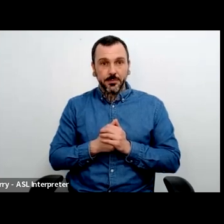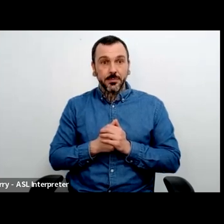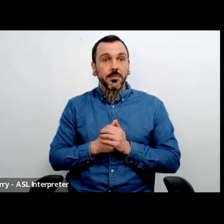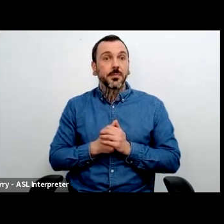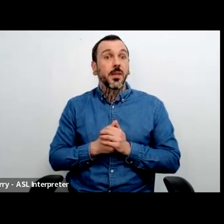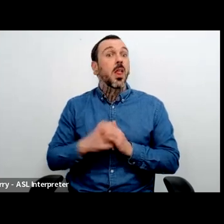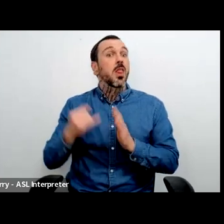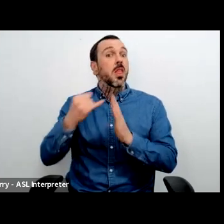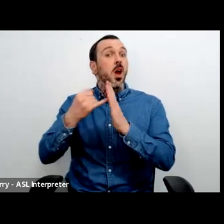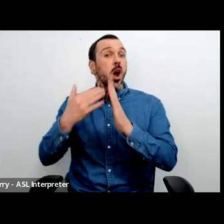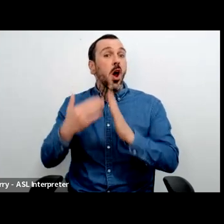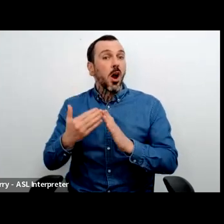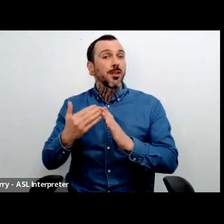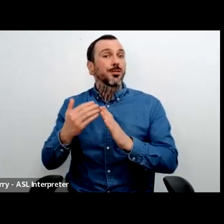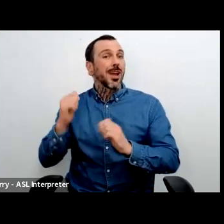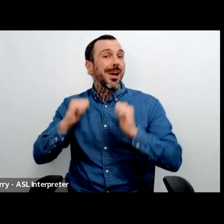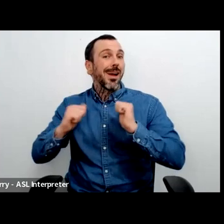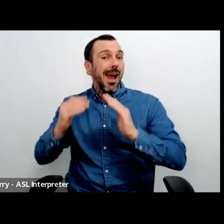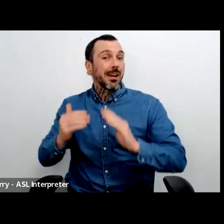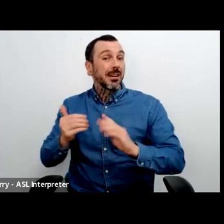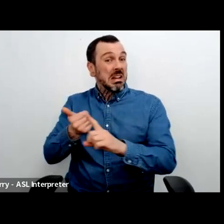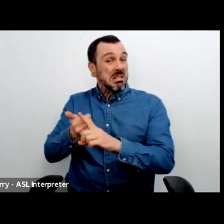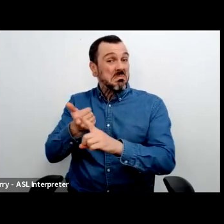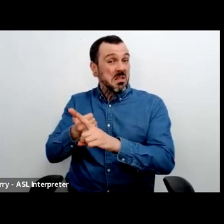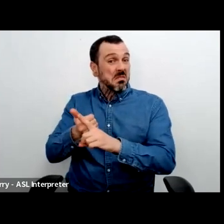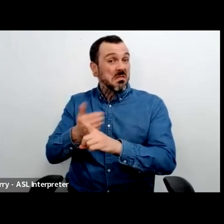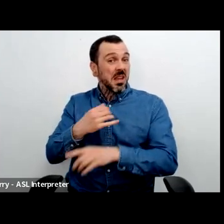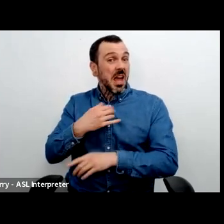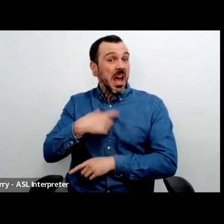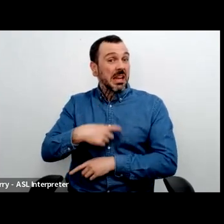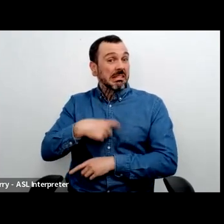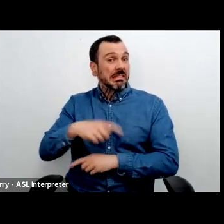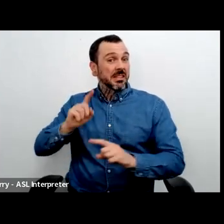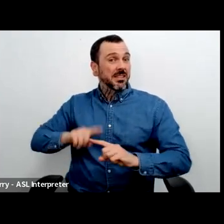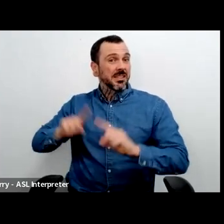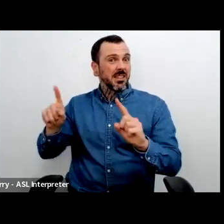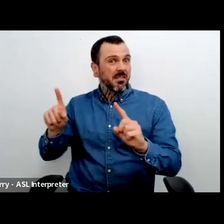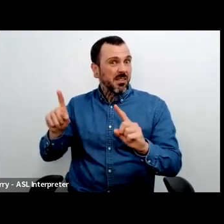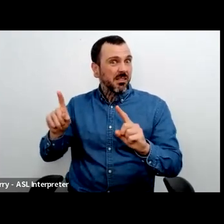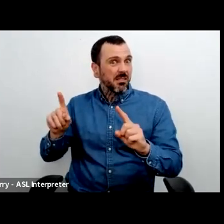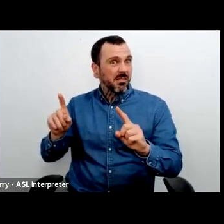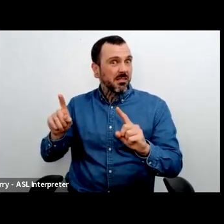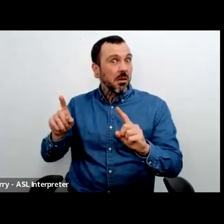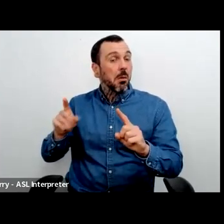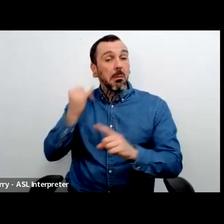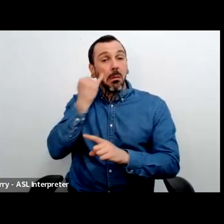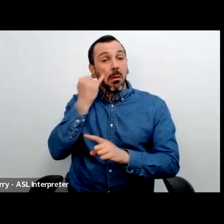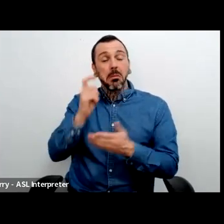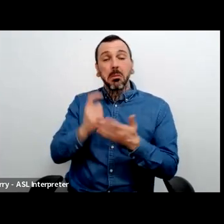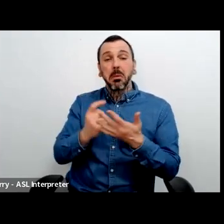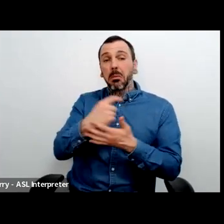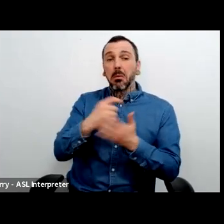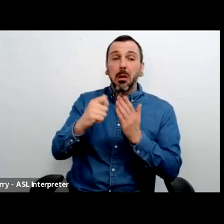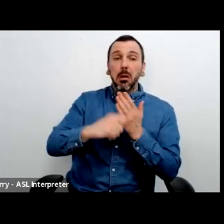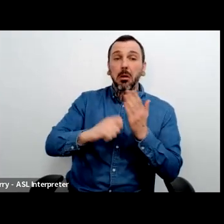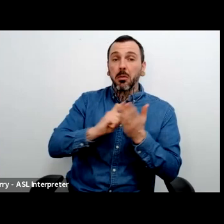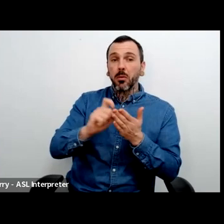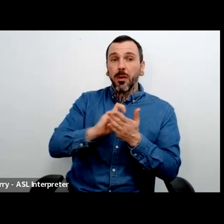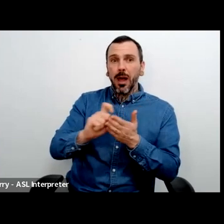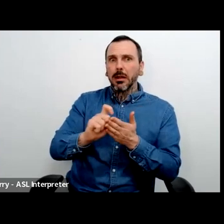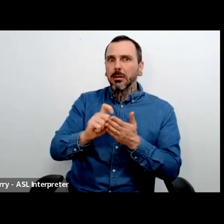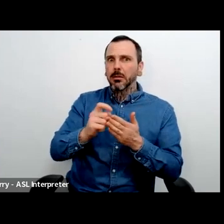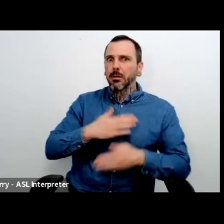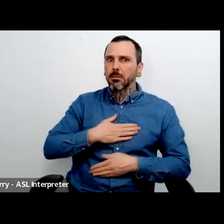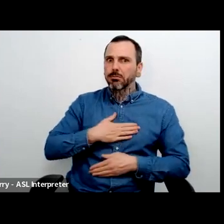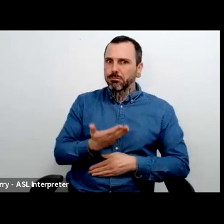artist telling the story. But I also wanted to add, maybe in a constructive way. I mean, I see in the chat